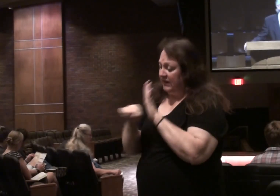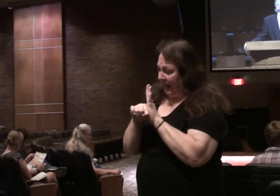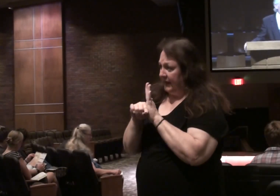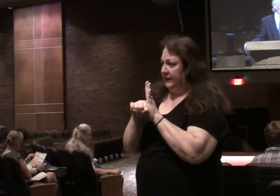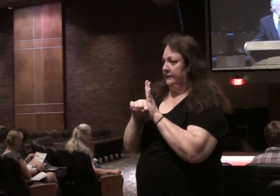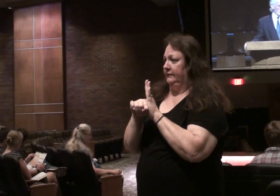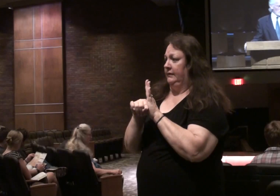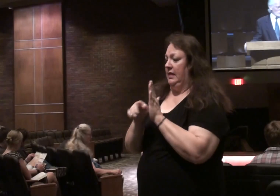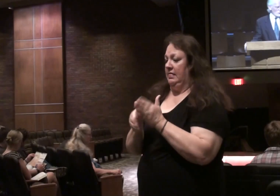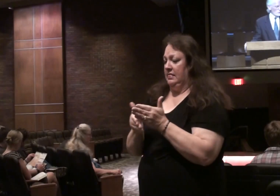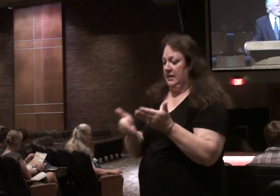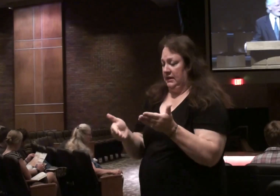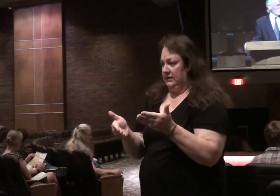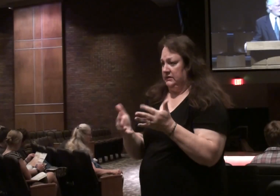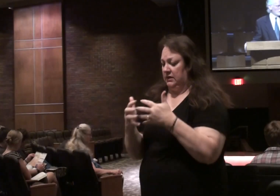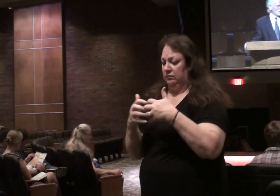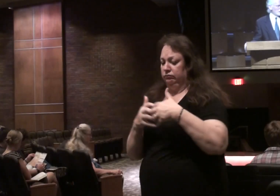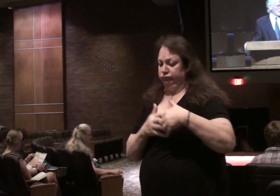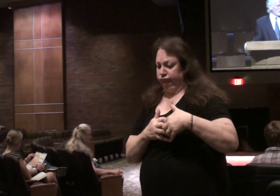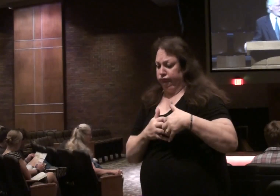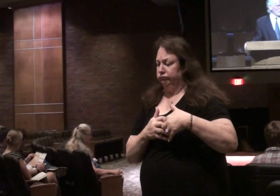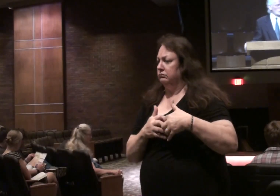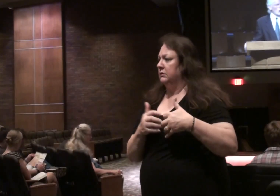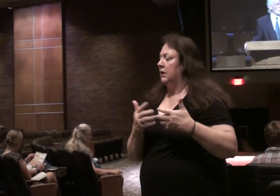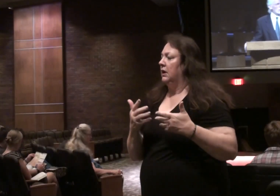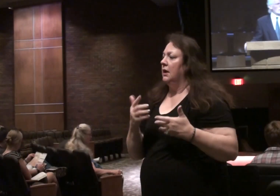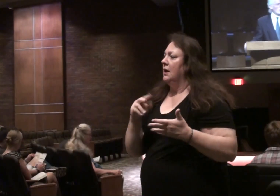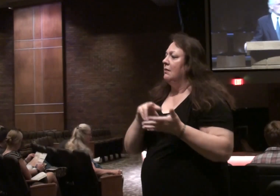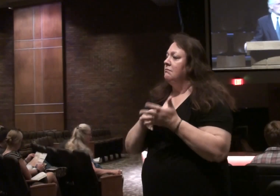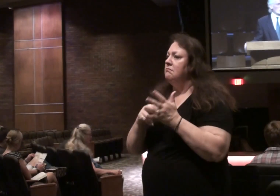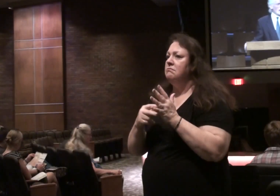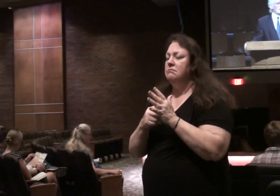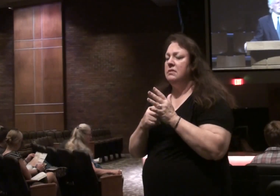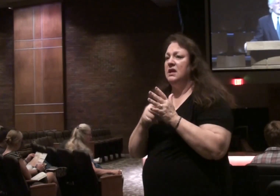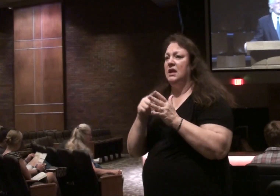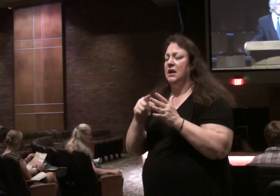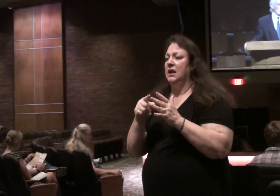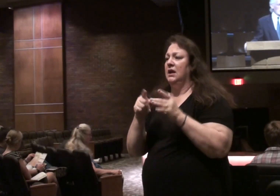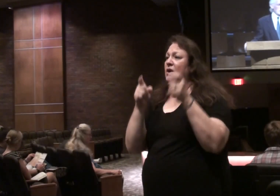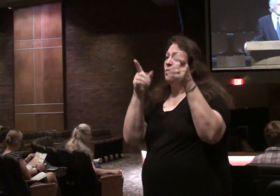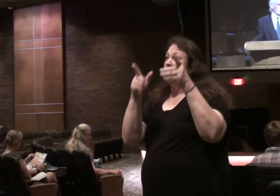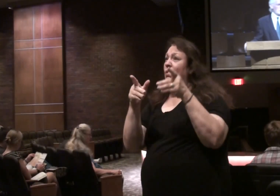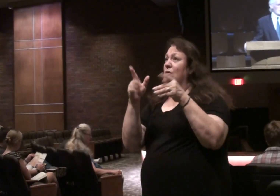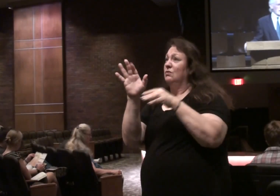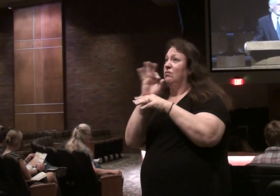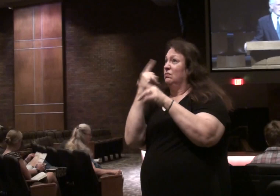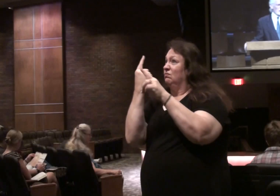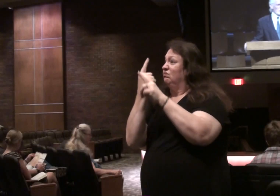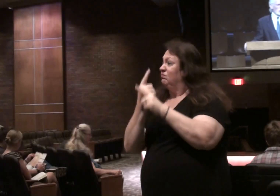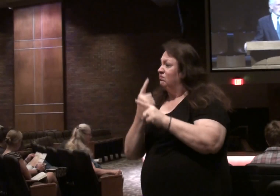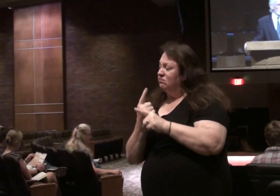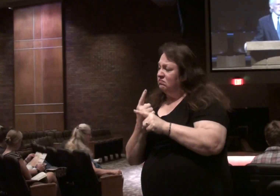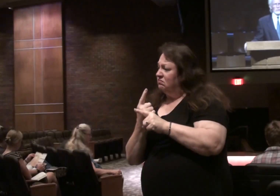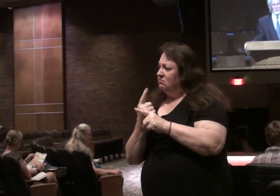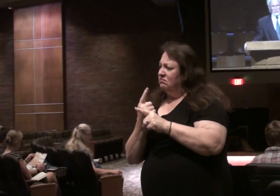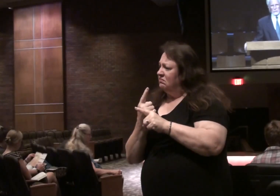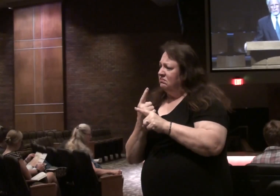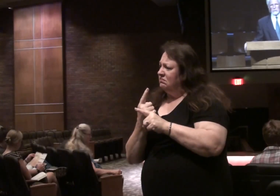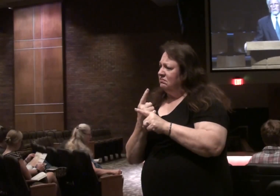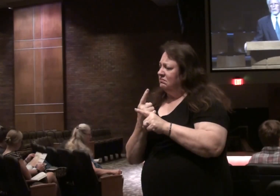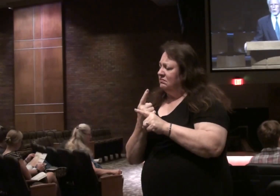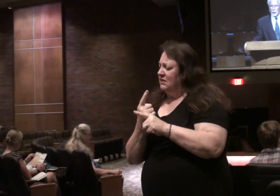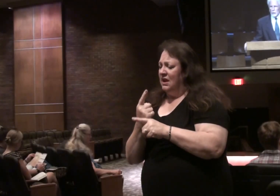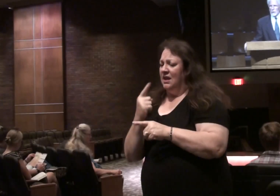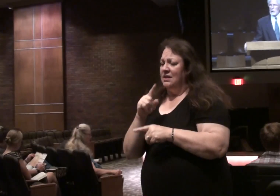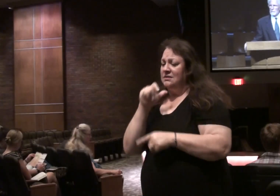into those authoritative structures. By that I mean, they don't always function as they should. They don't always